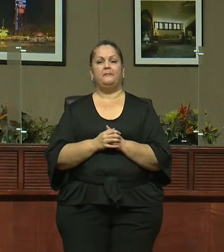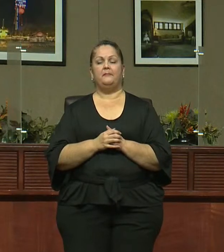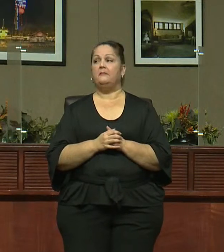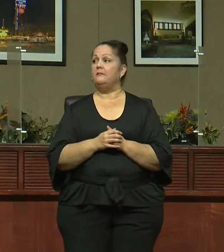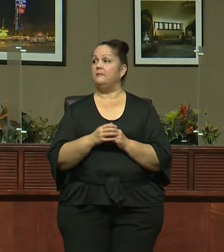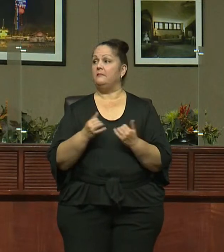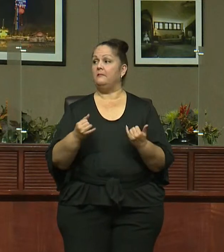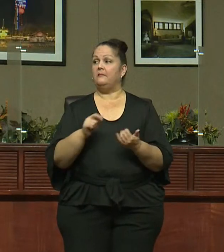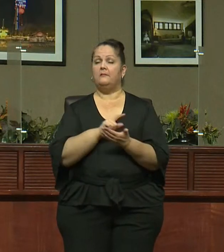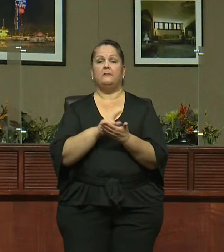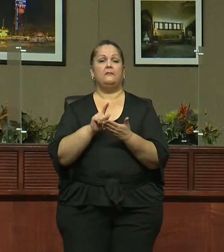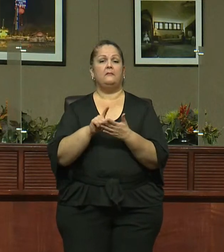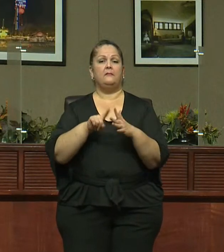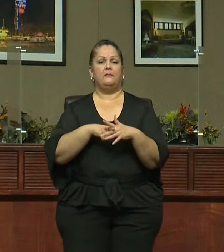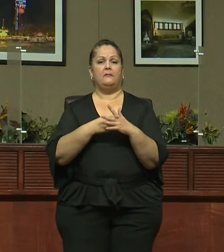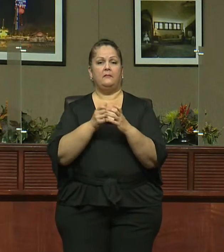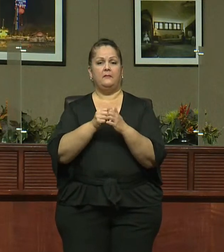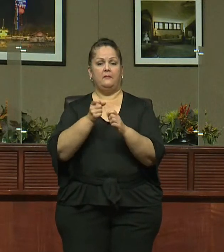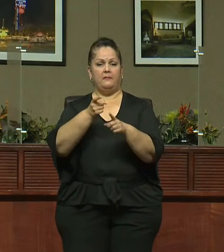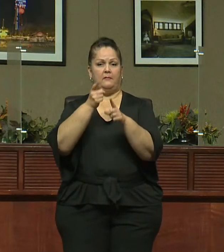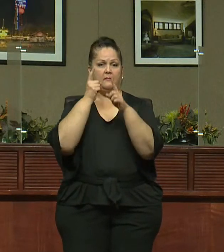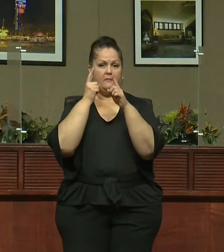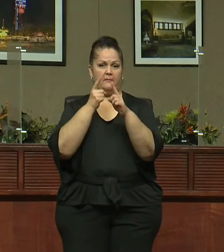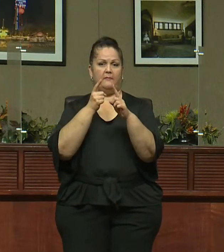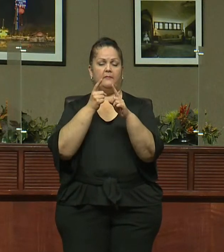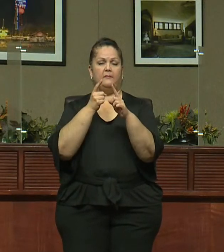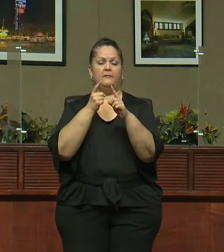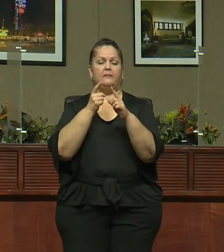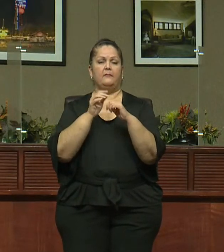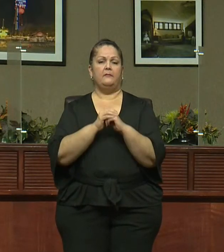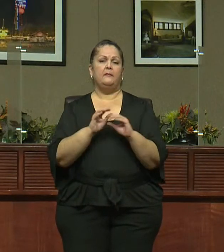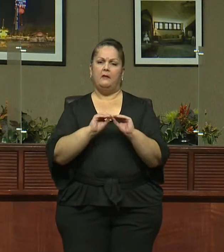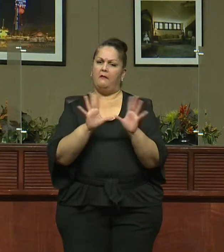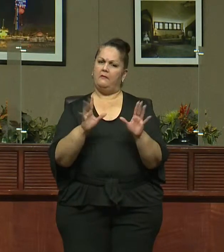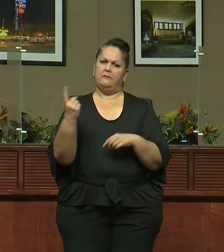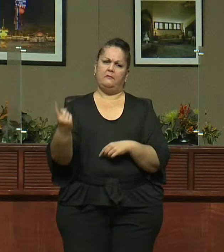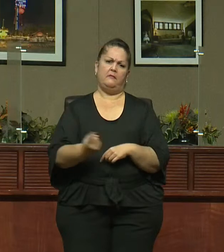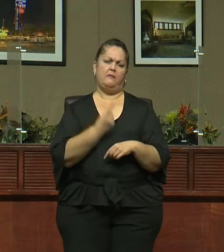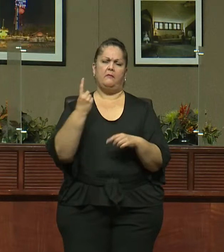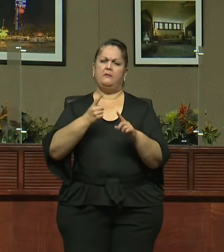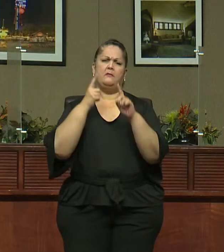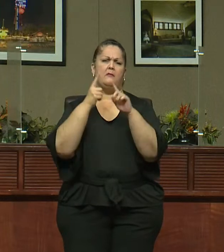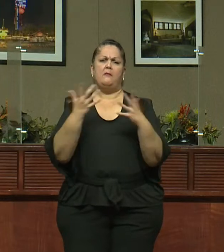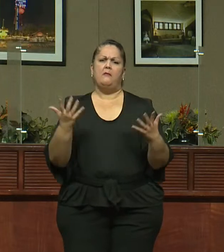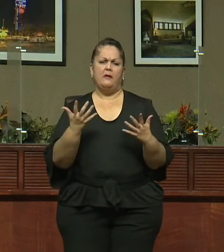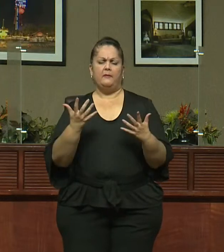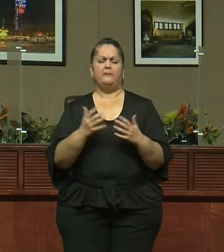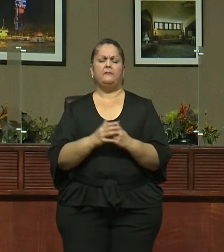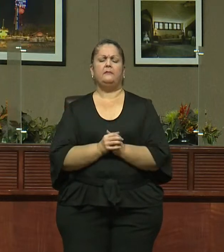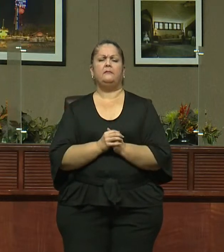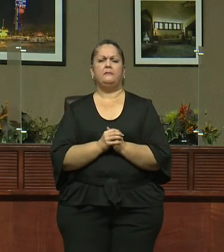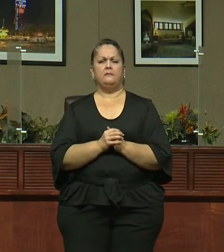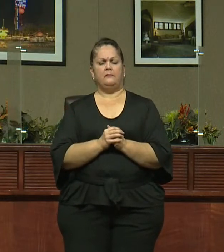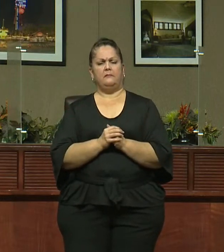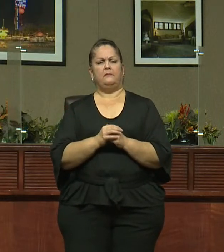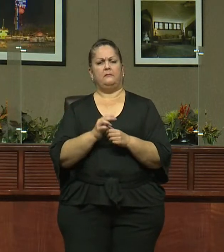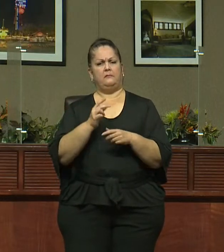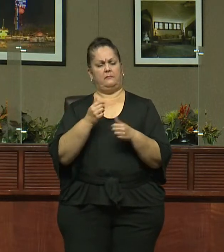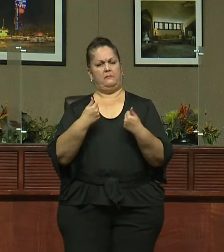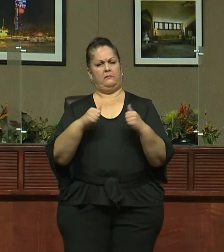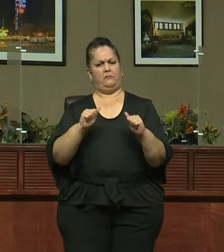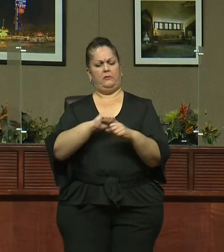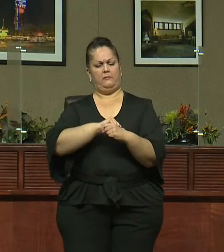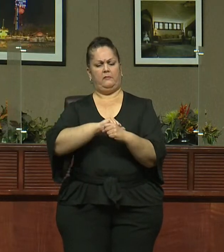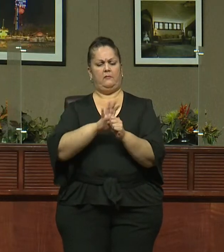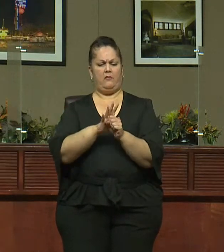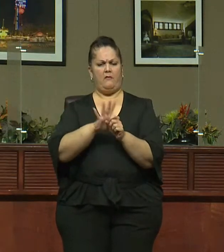going to start with the goals for the week. Obviously, our goal is to continue to contain the spread of